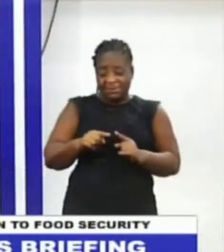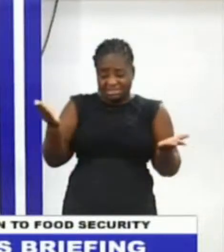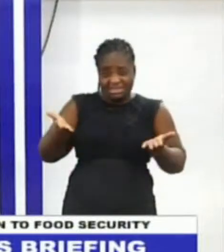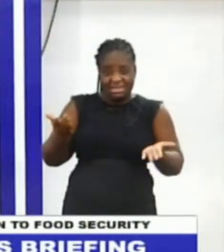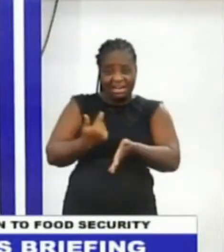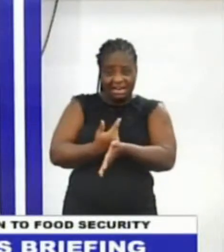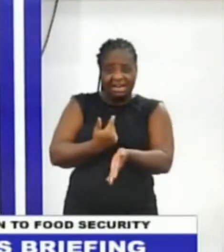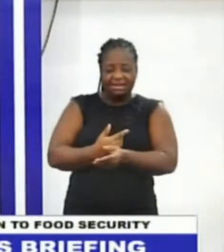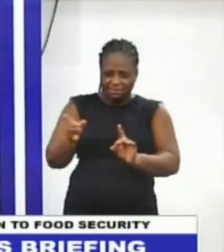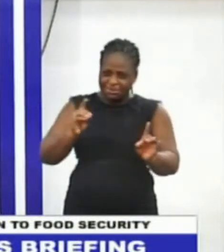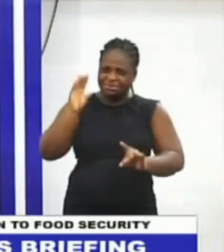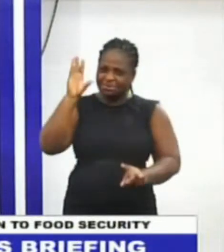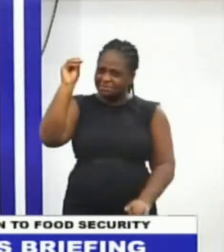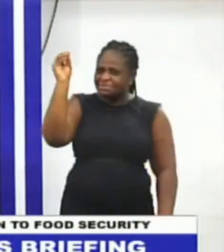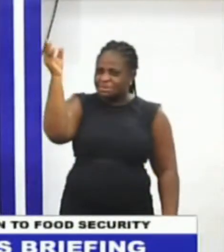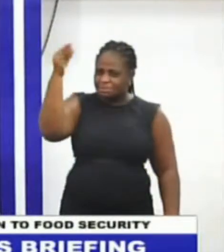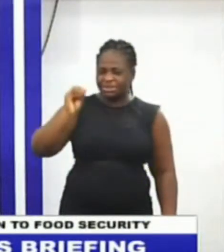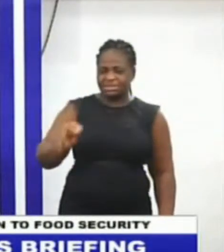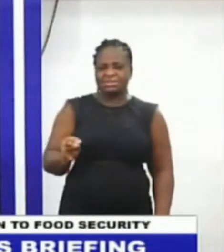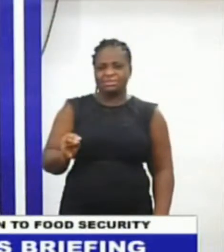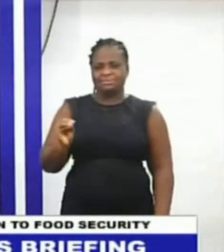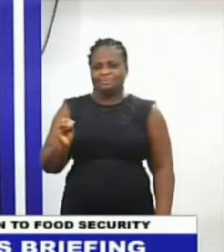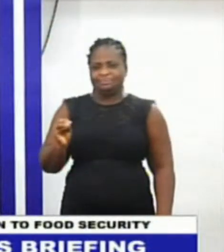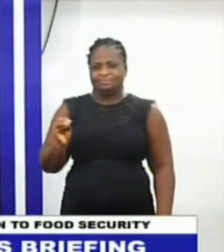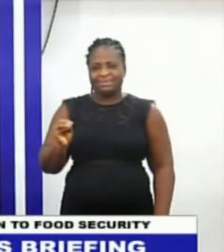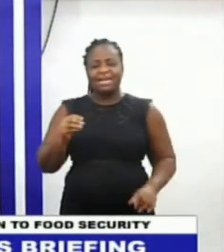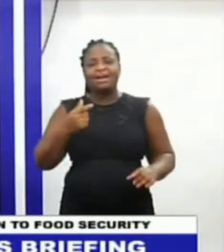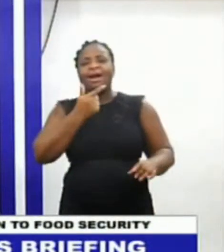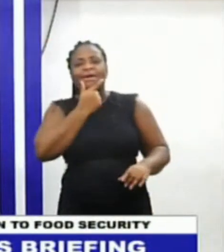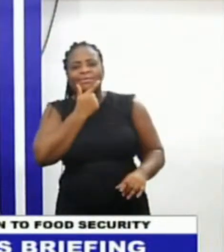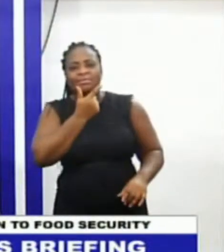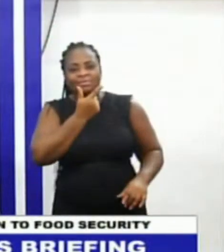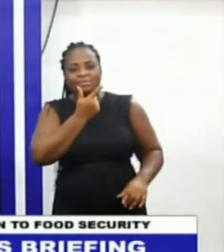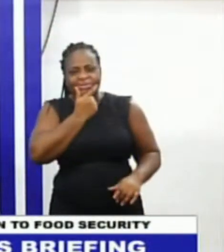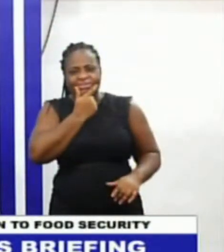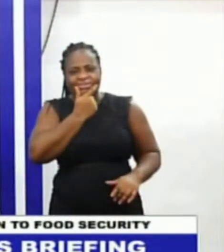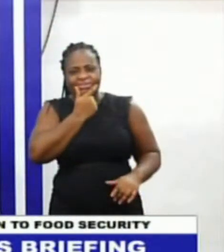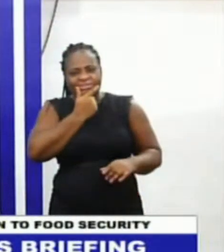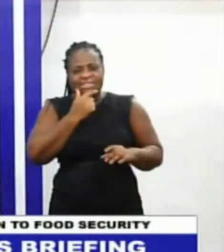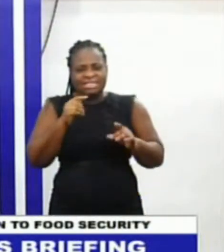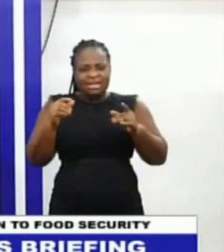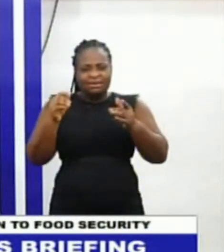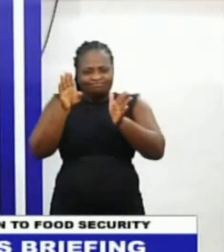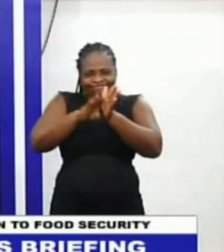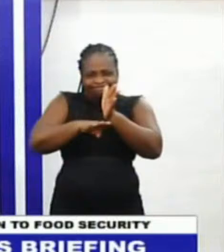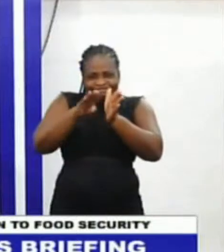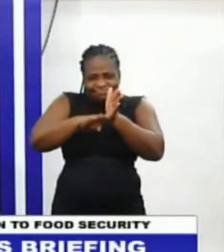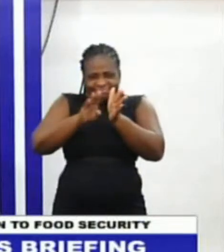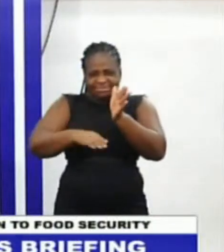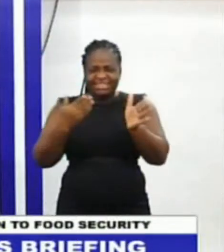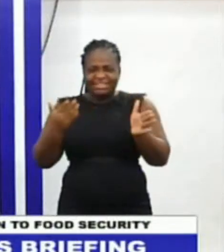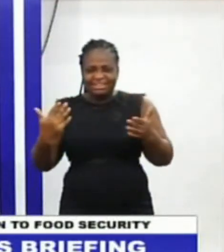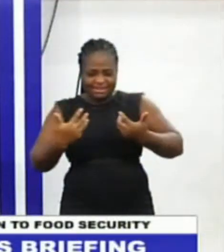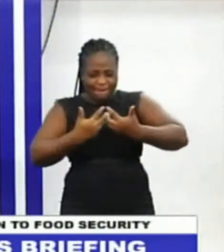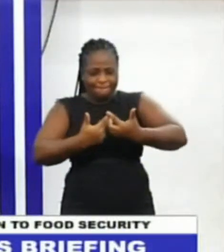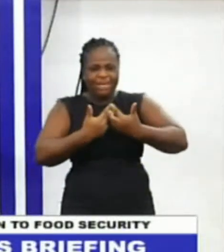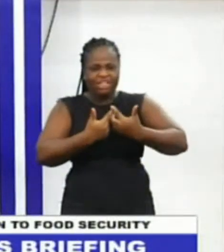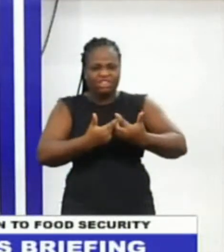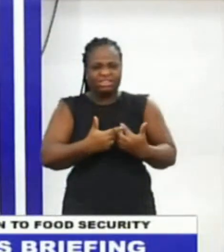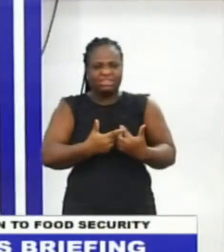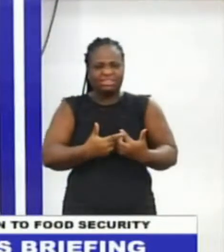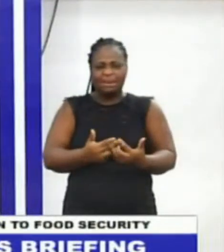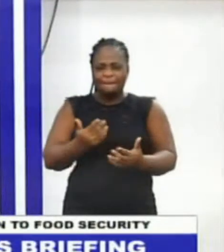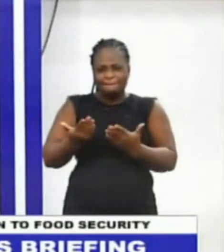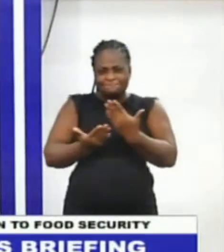agricultural machinery, the government of Nana Addo Dankwa Akufo-Addo is subsidizing agricultural machinery, tractors and others by